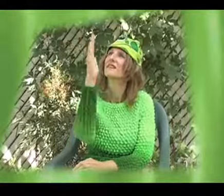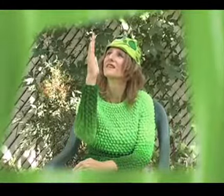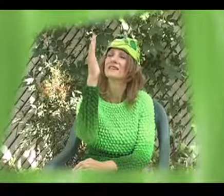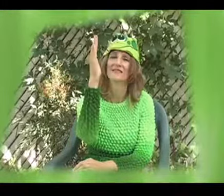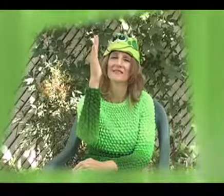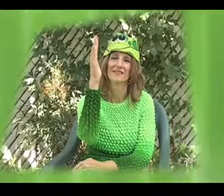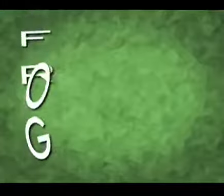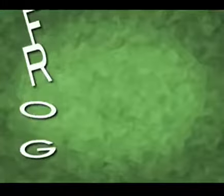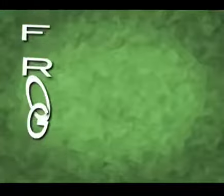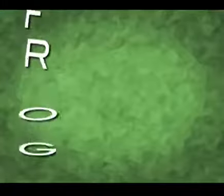God.